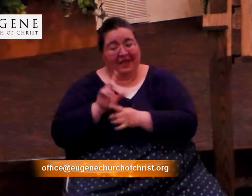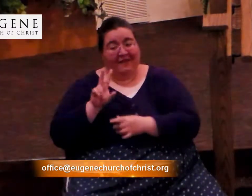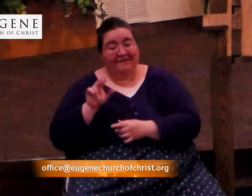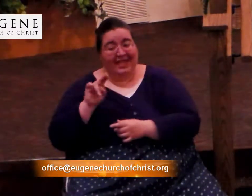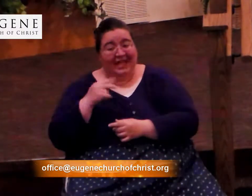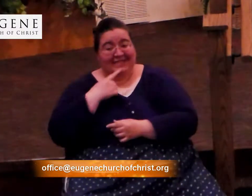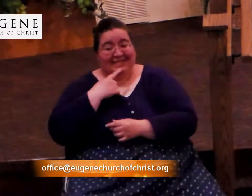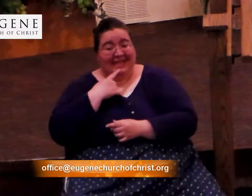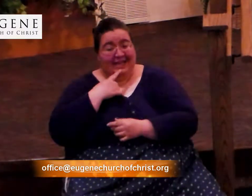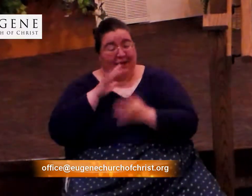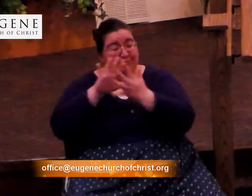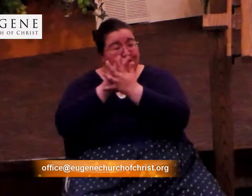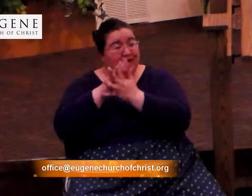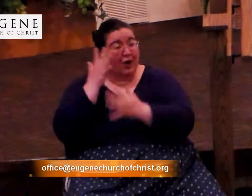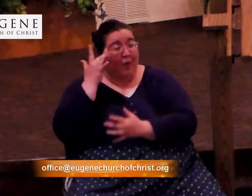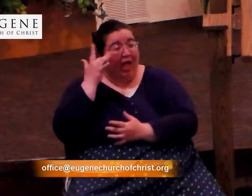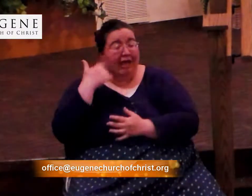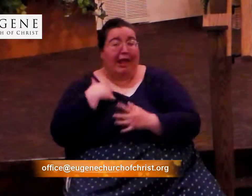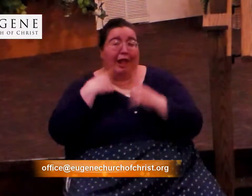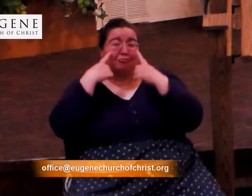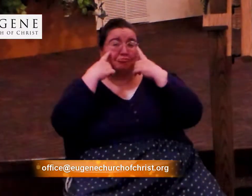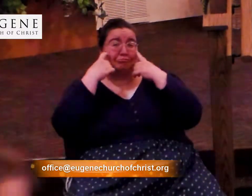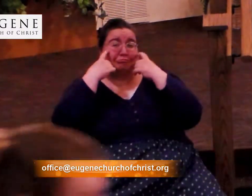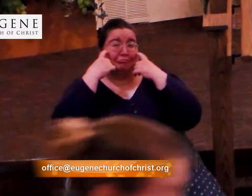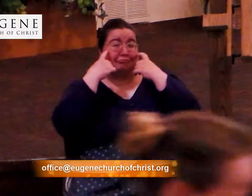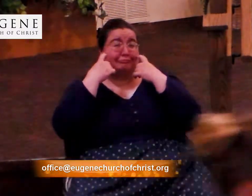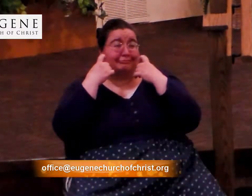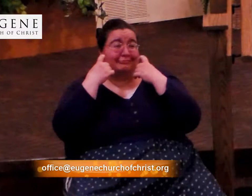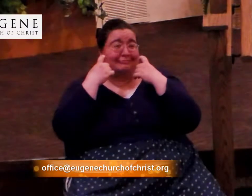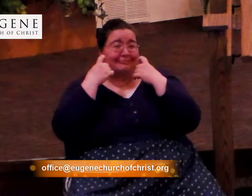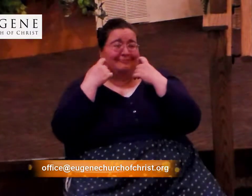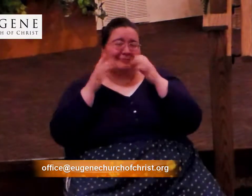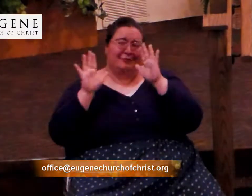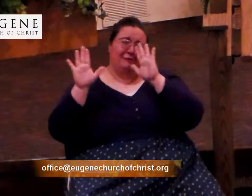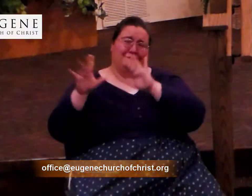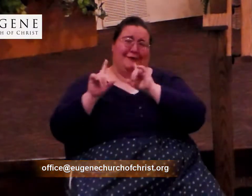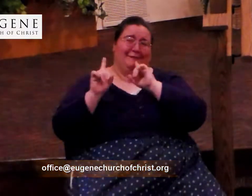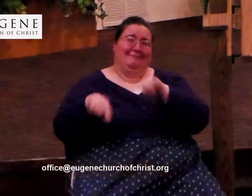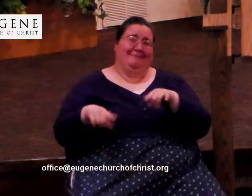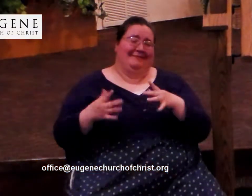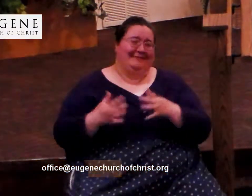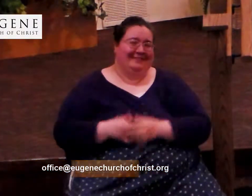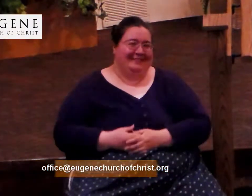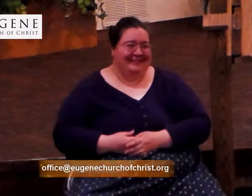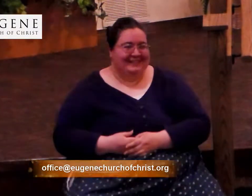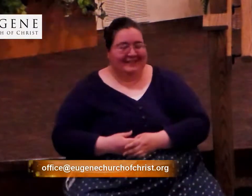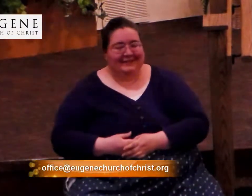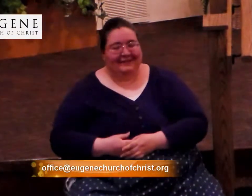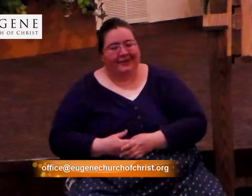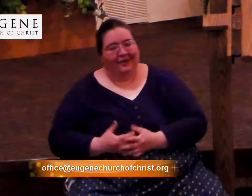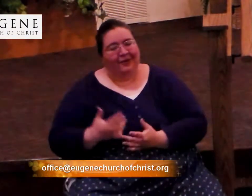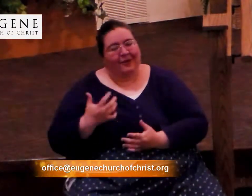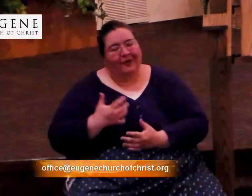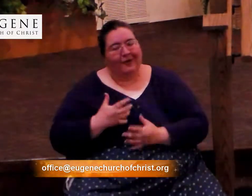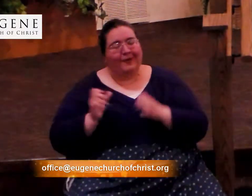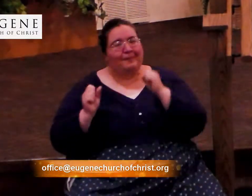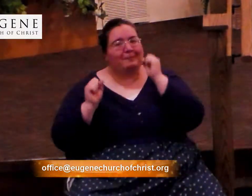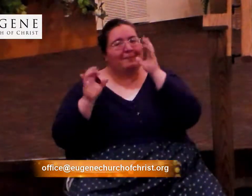in my eyes, which I thought was a great response. What a great moment. And for those of us who are